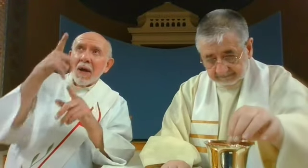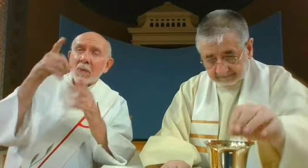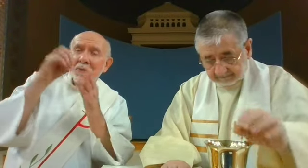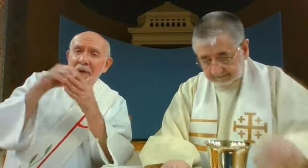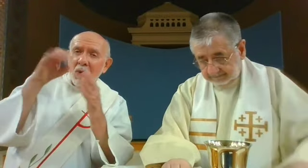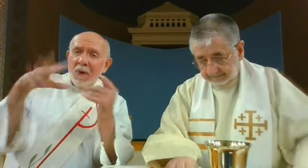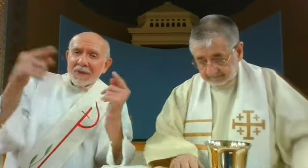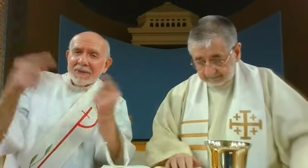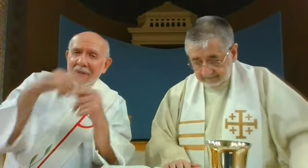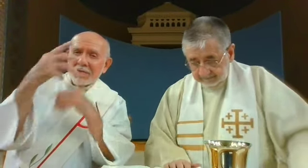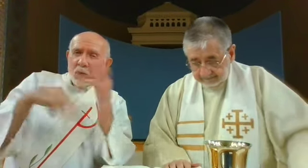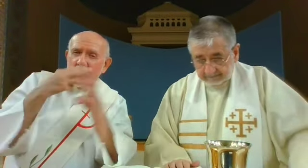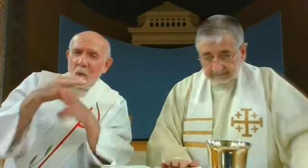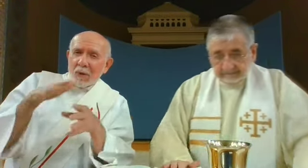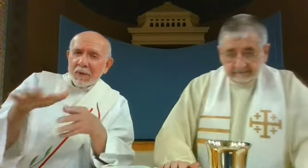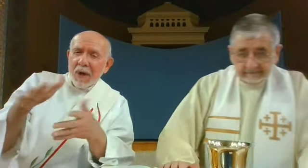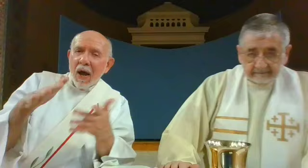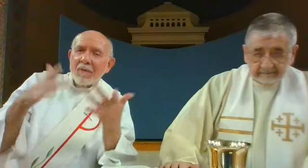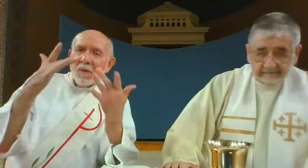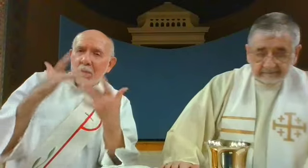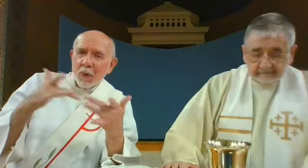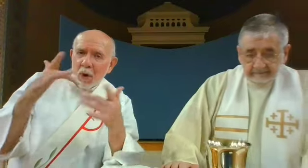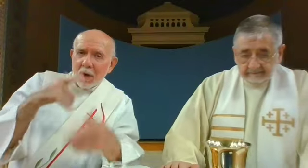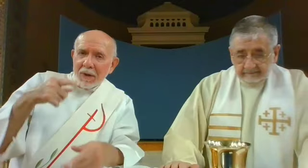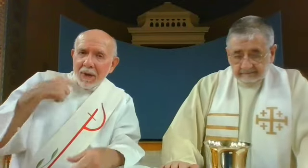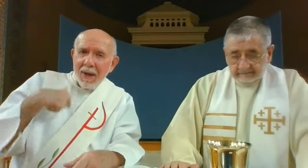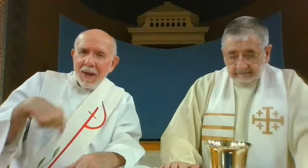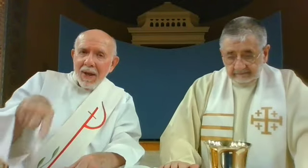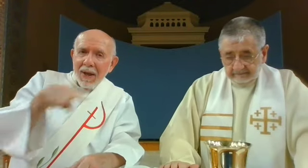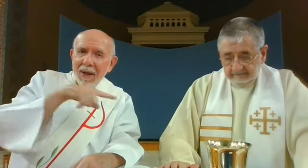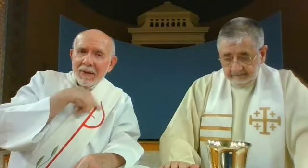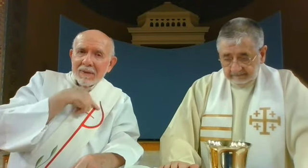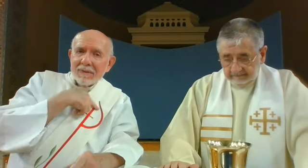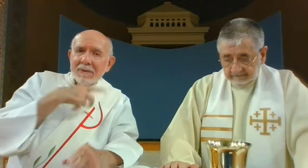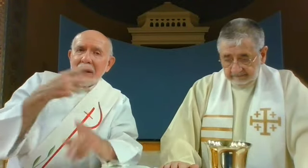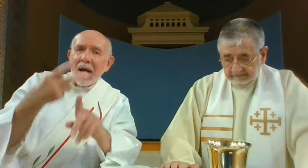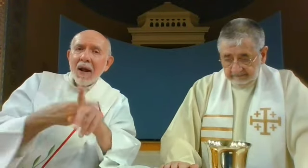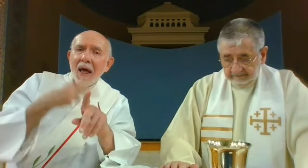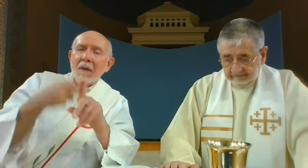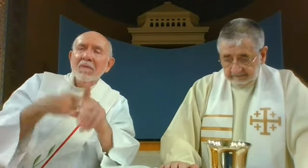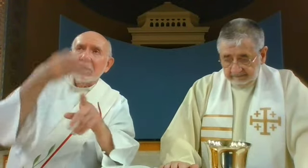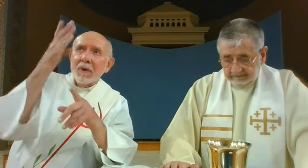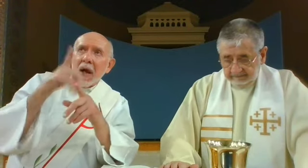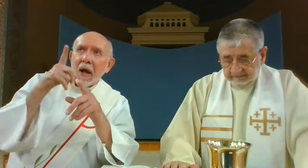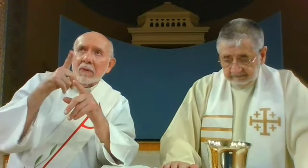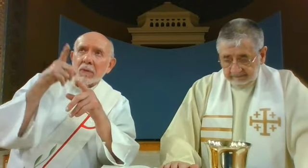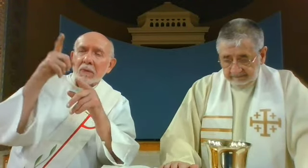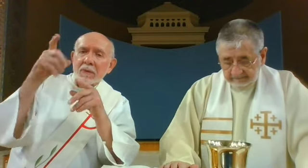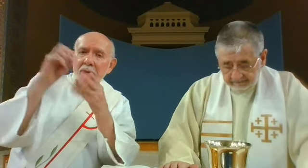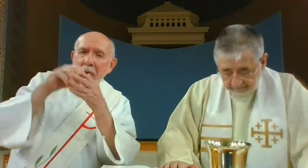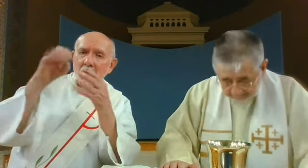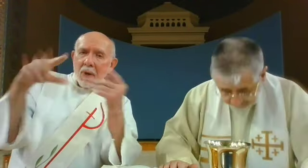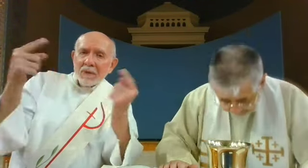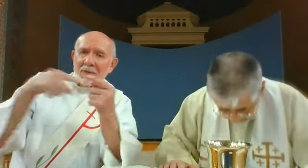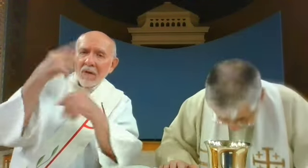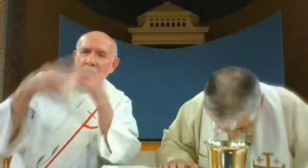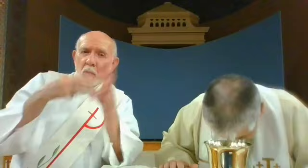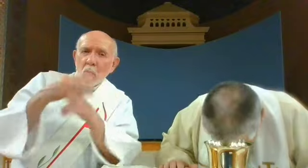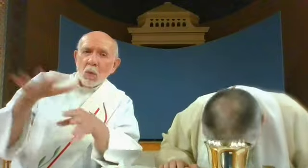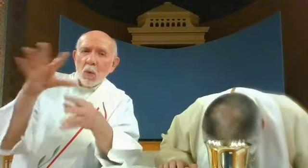God, you take away the sins of the world. Have mercy on us. Lamb of God, you take away the sins